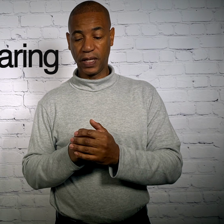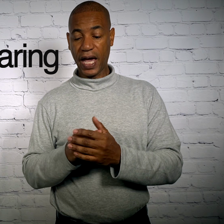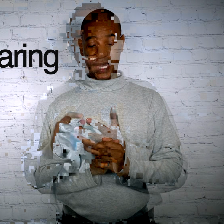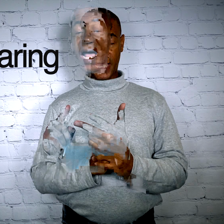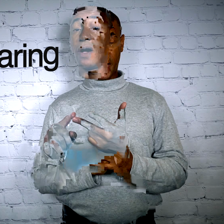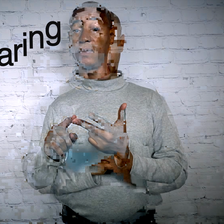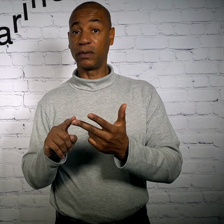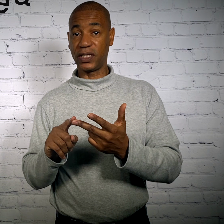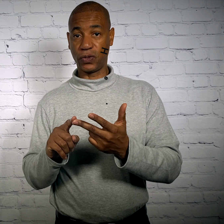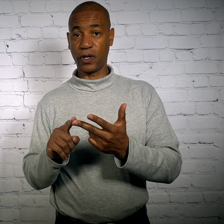And now let's do hurry.